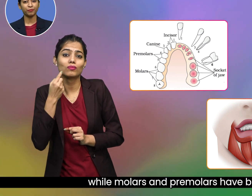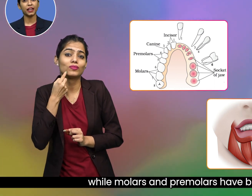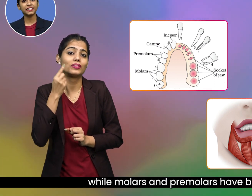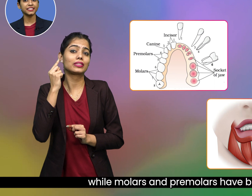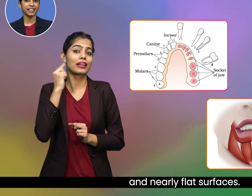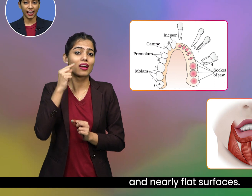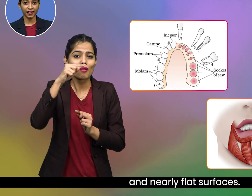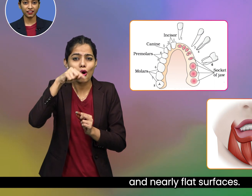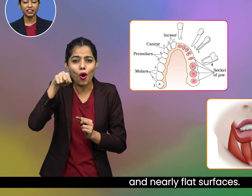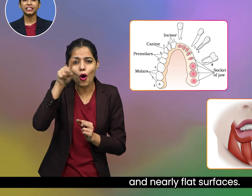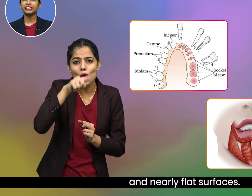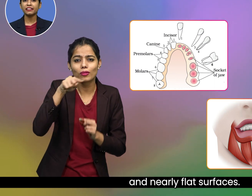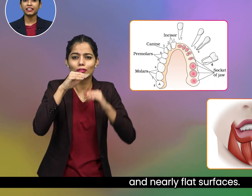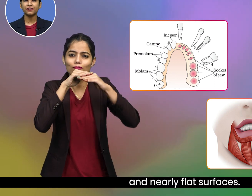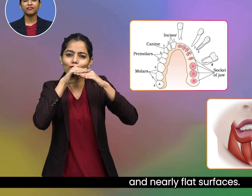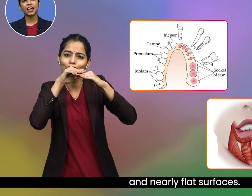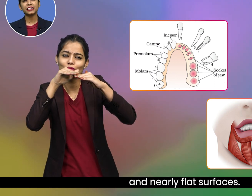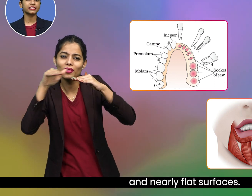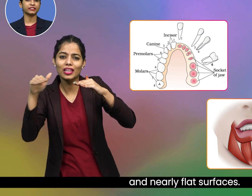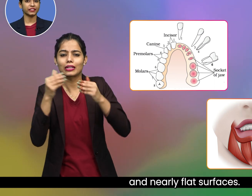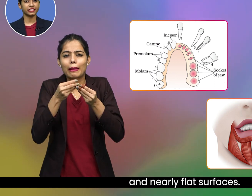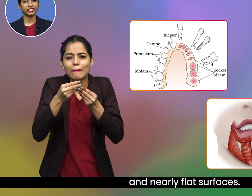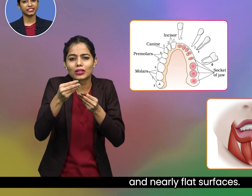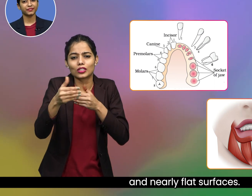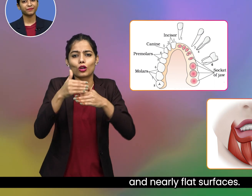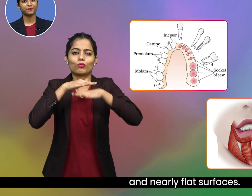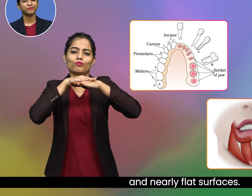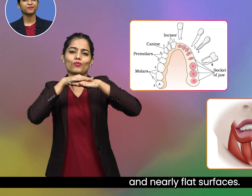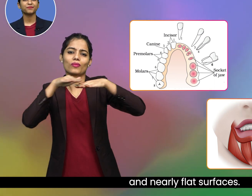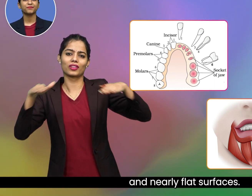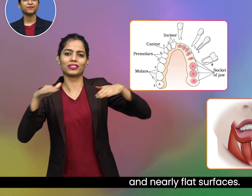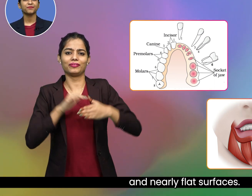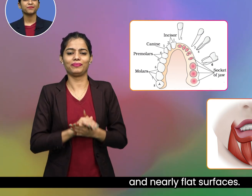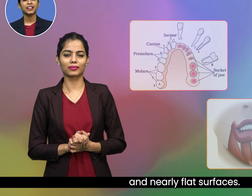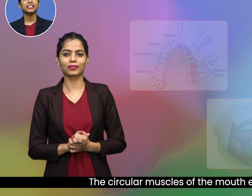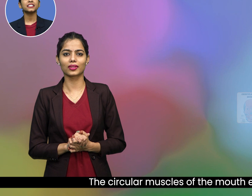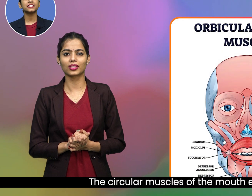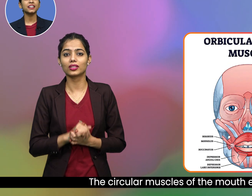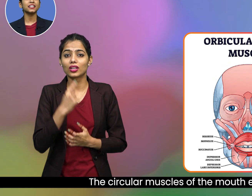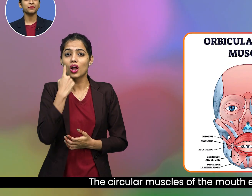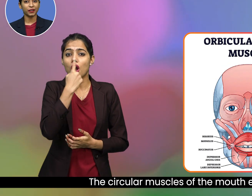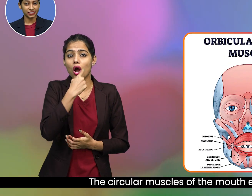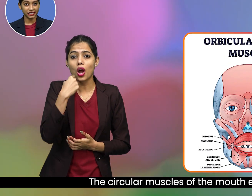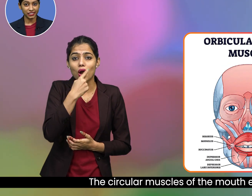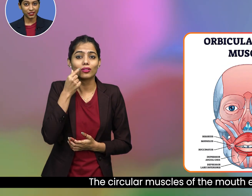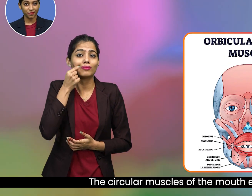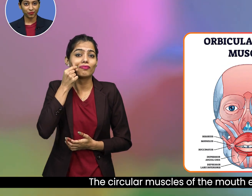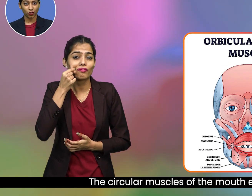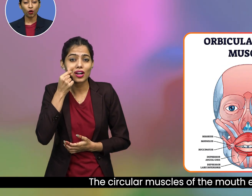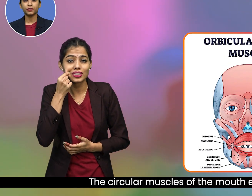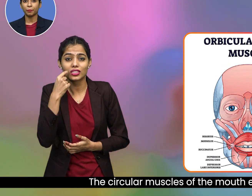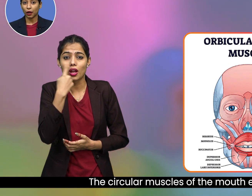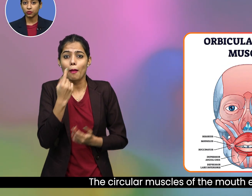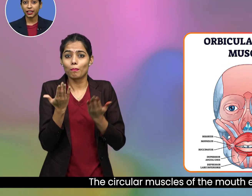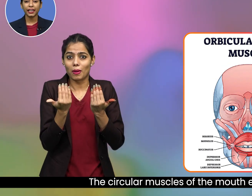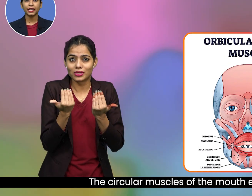have blunted and nearly flat surfaces. The circular muscles